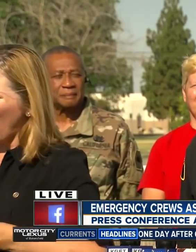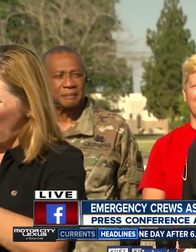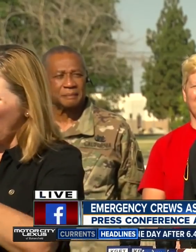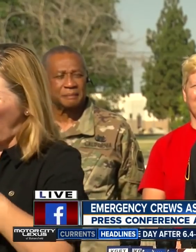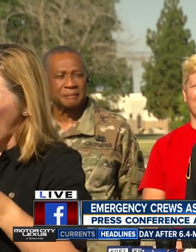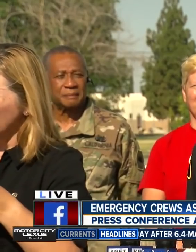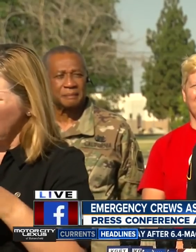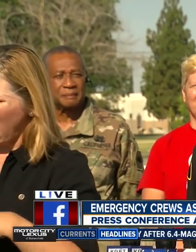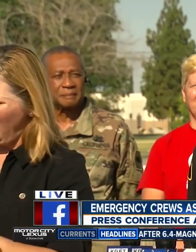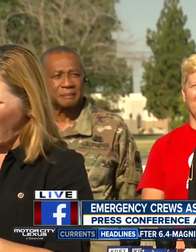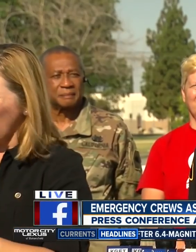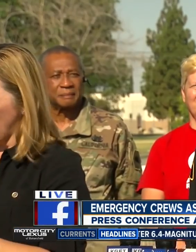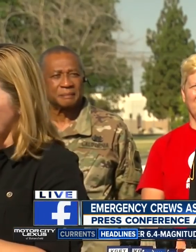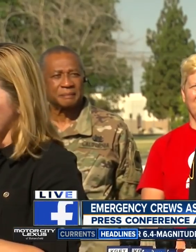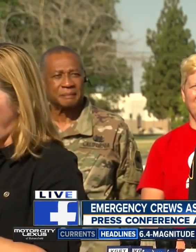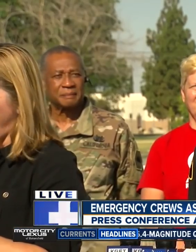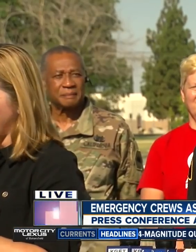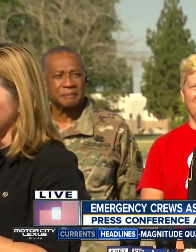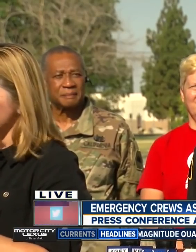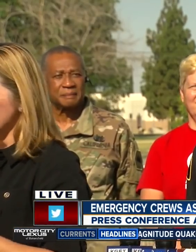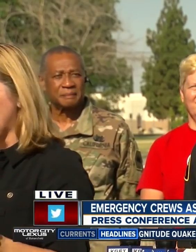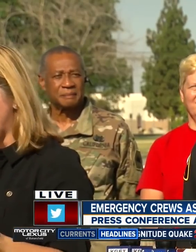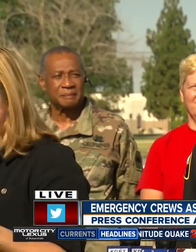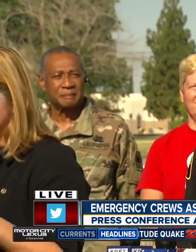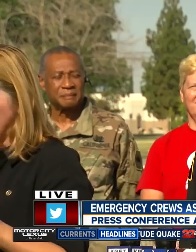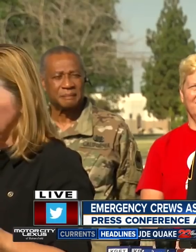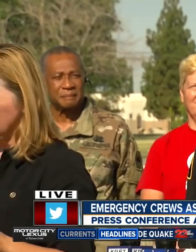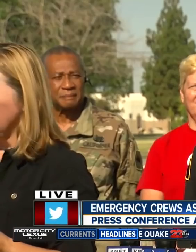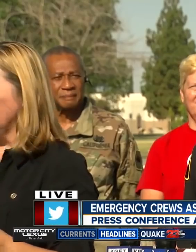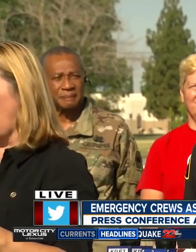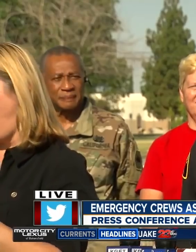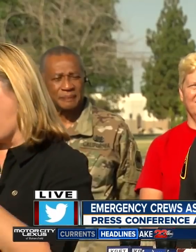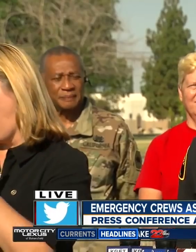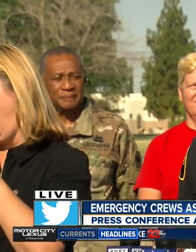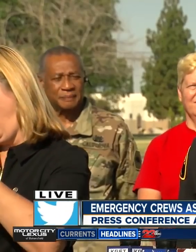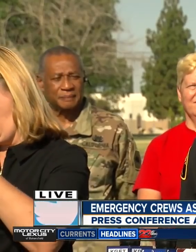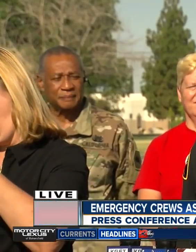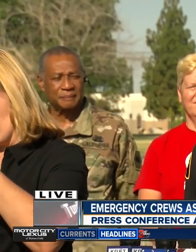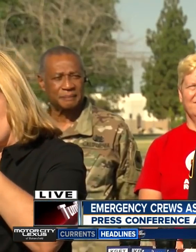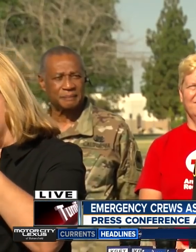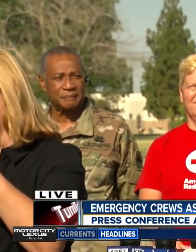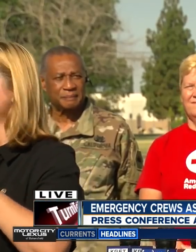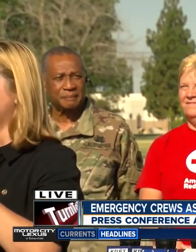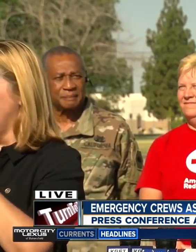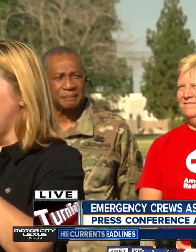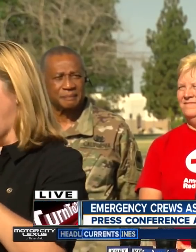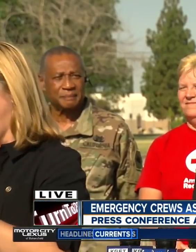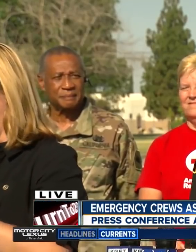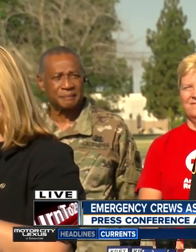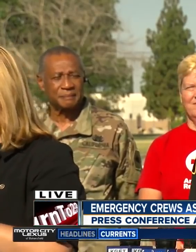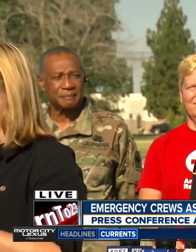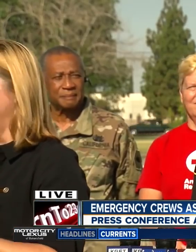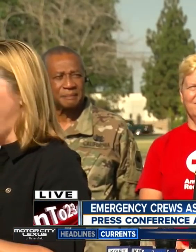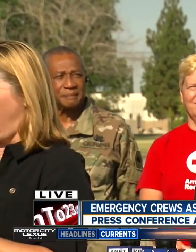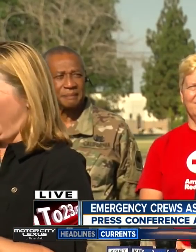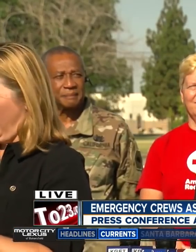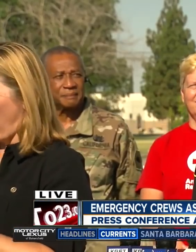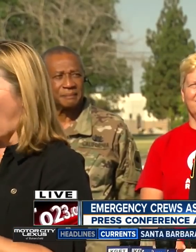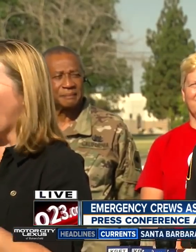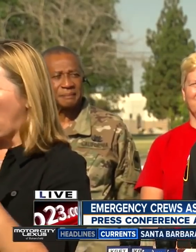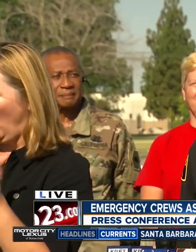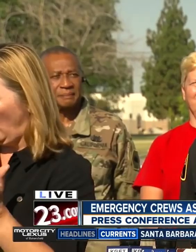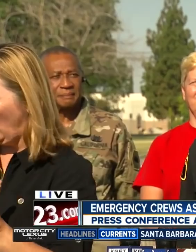different places, and we're assessing. You know, I read off a long list of people out there looking. You know, they're looking